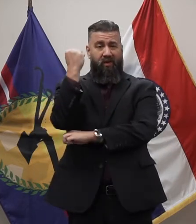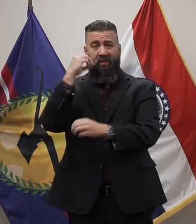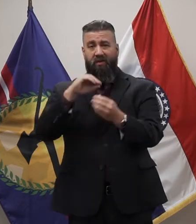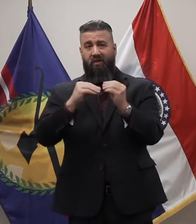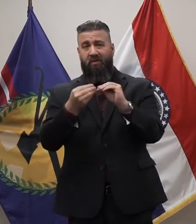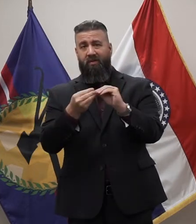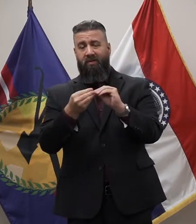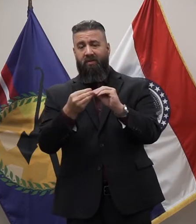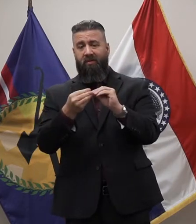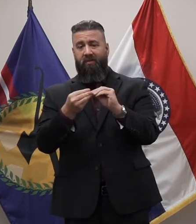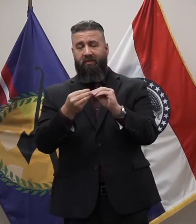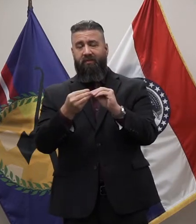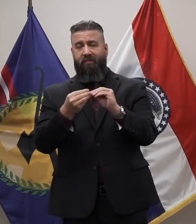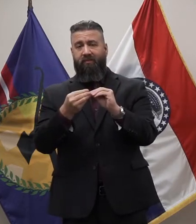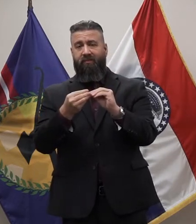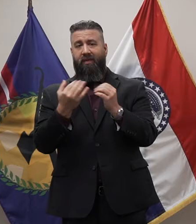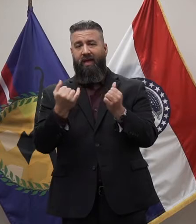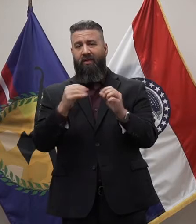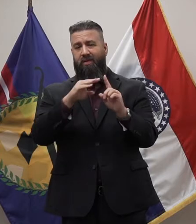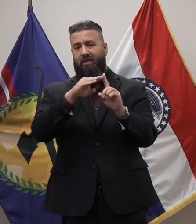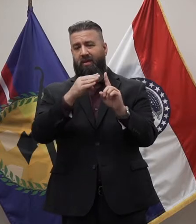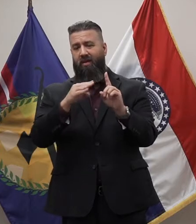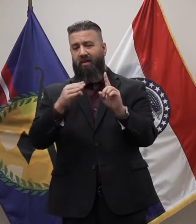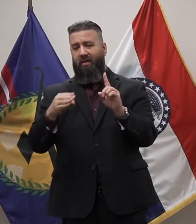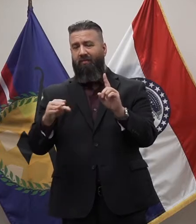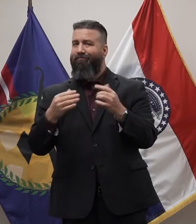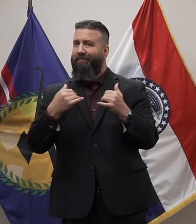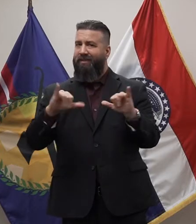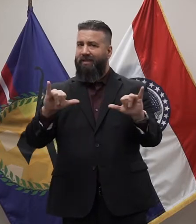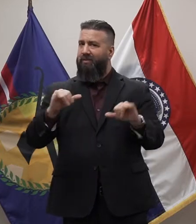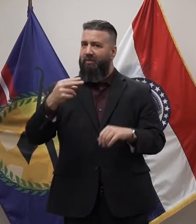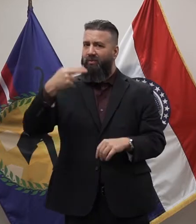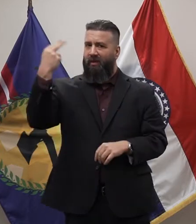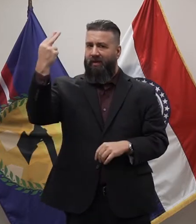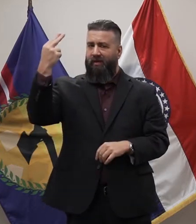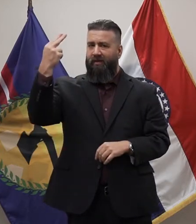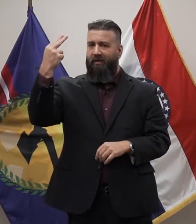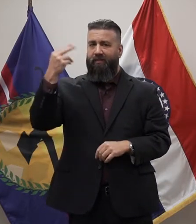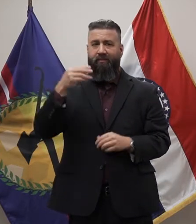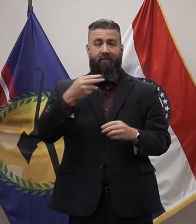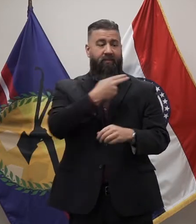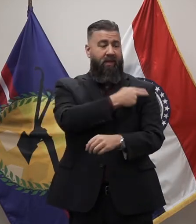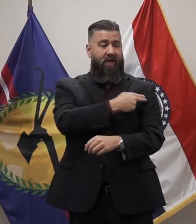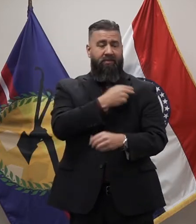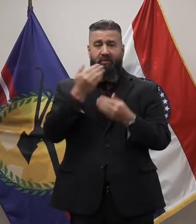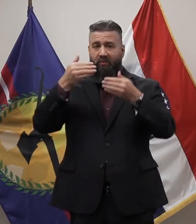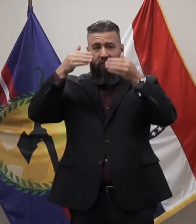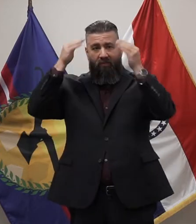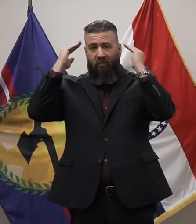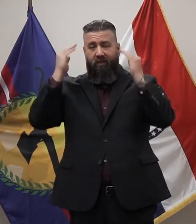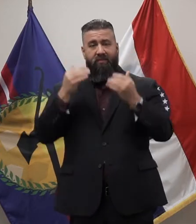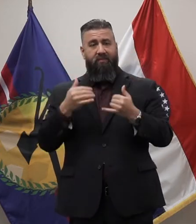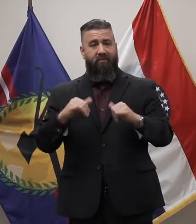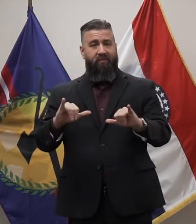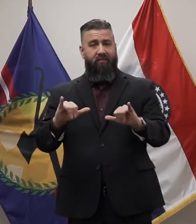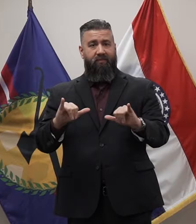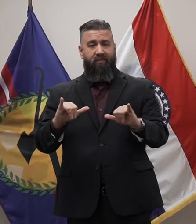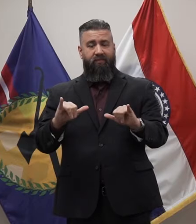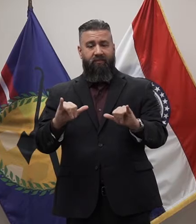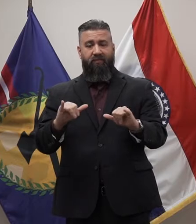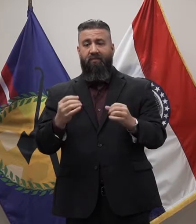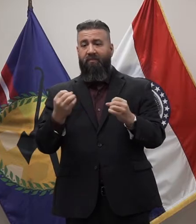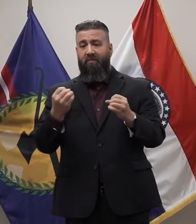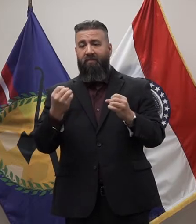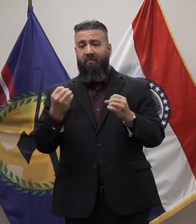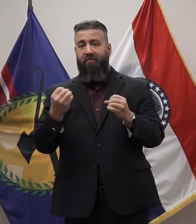case rates that we never imagined. They're still way too high. Our hospitals are still overwhelmed by the number of